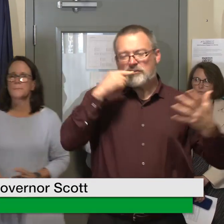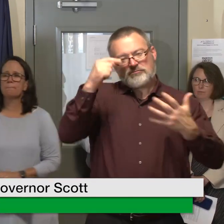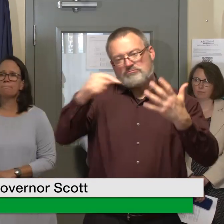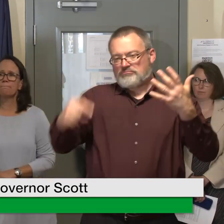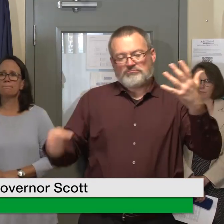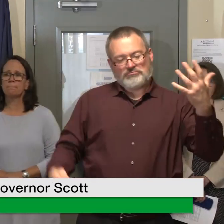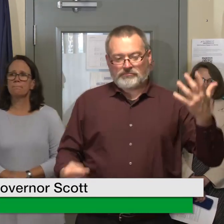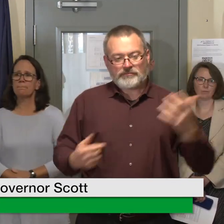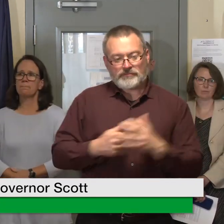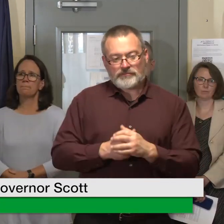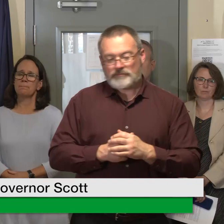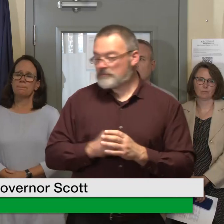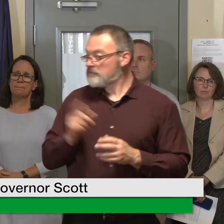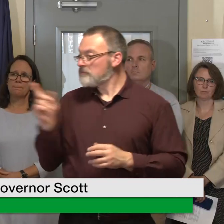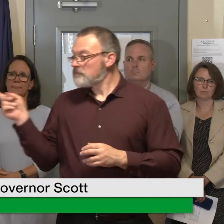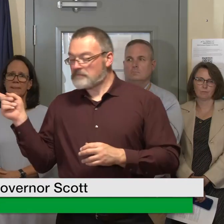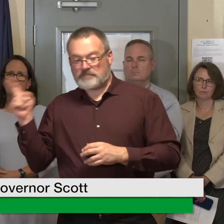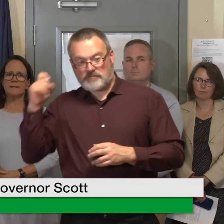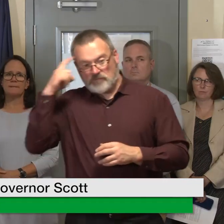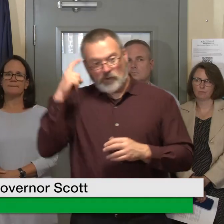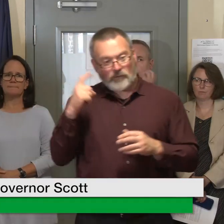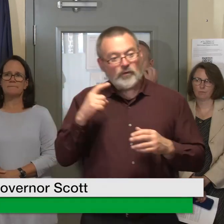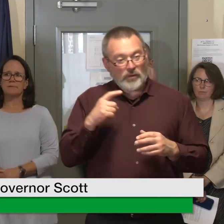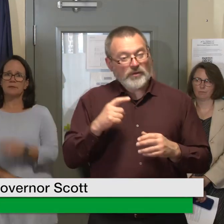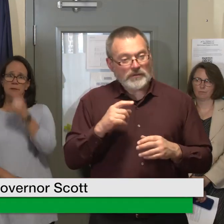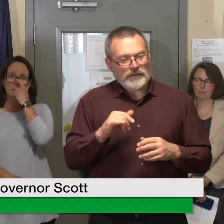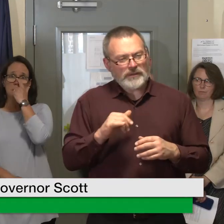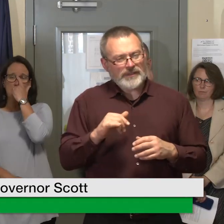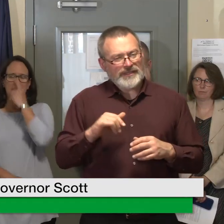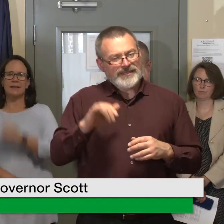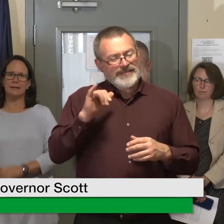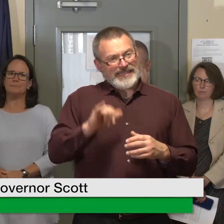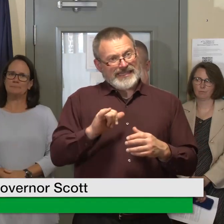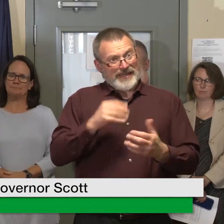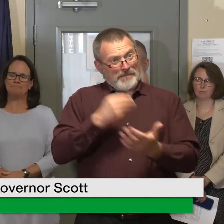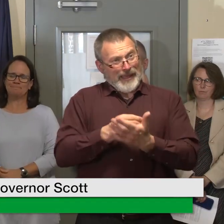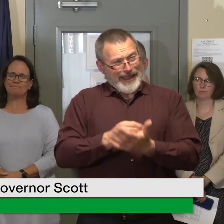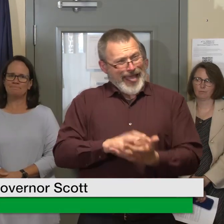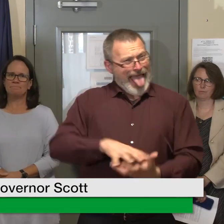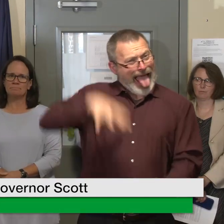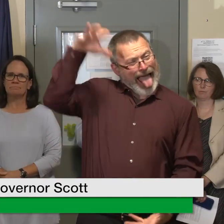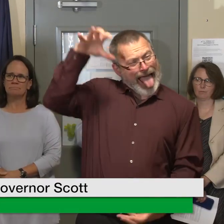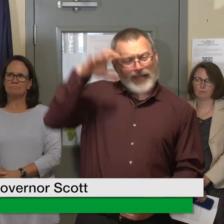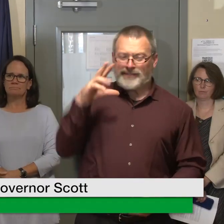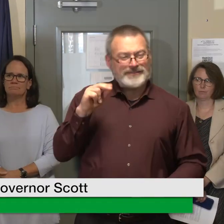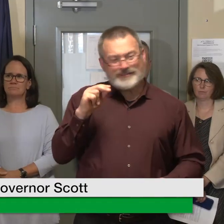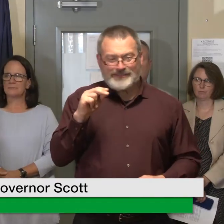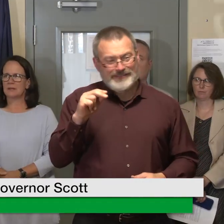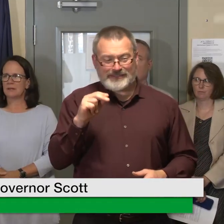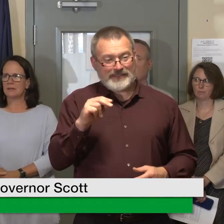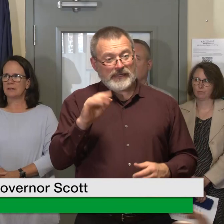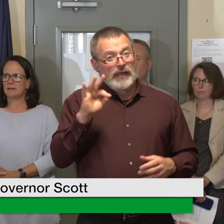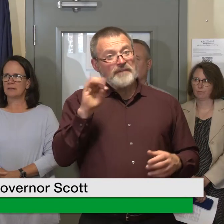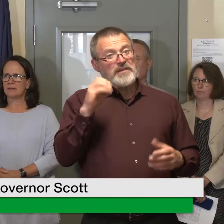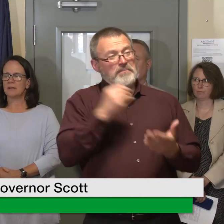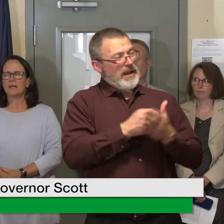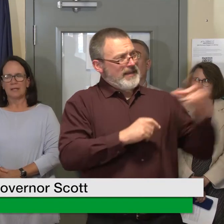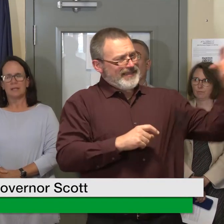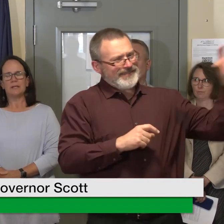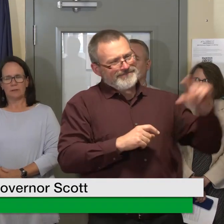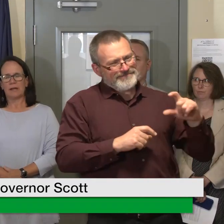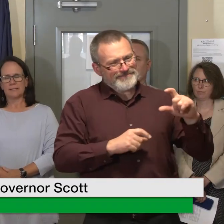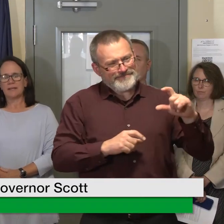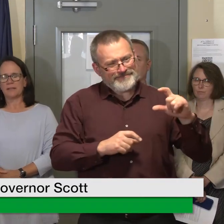about a fairly small amount of money as compared to some of the FEMA buyouts, probably under